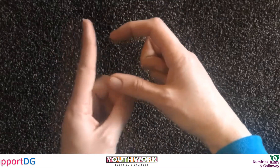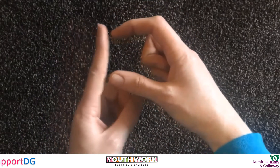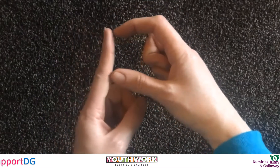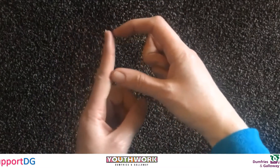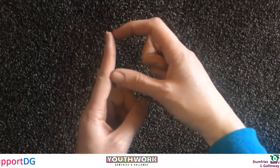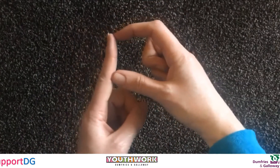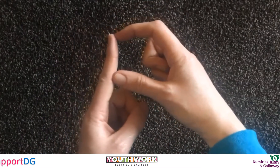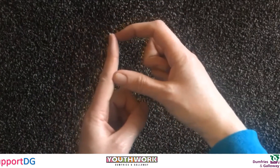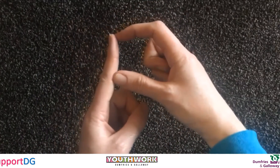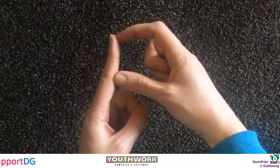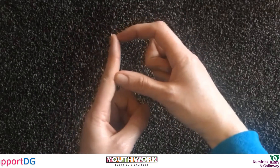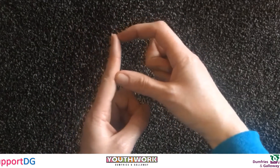D,